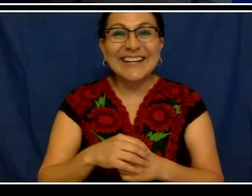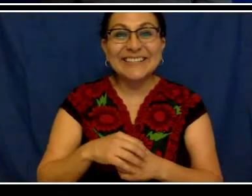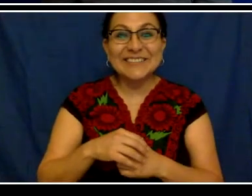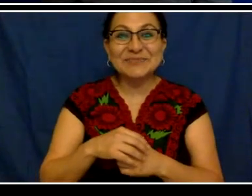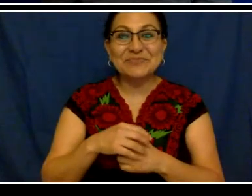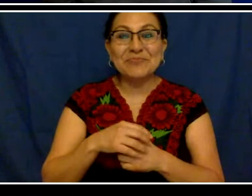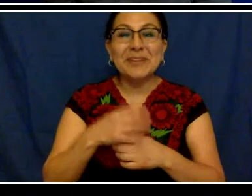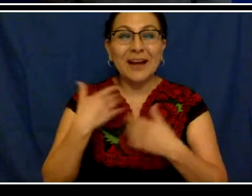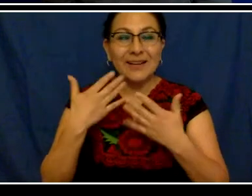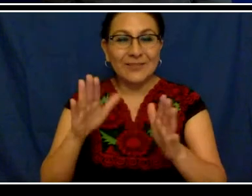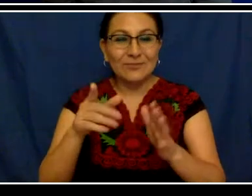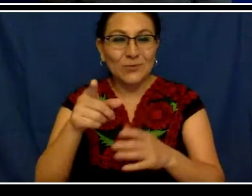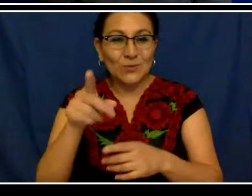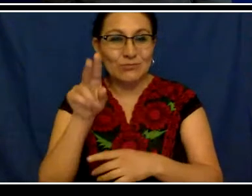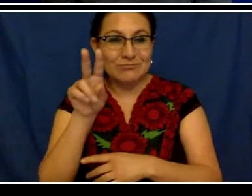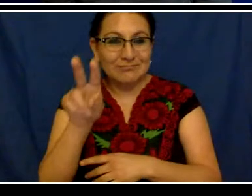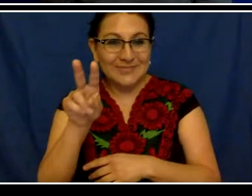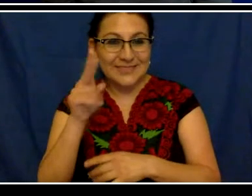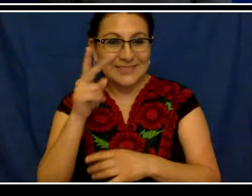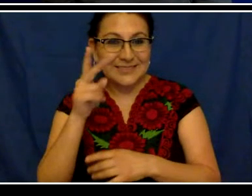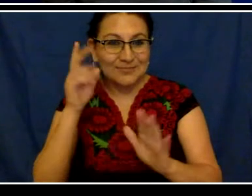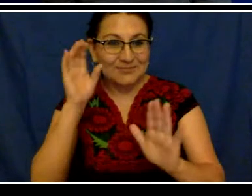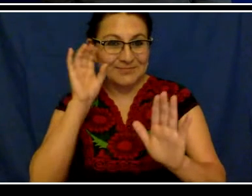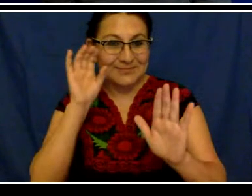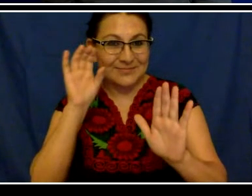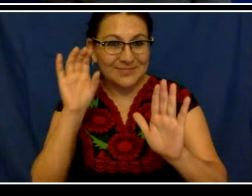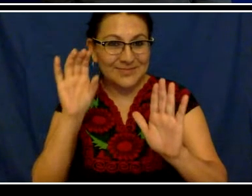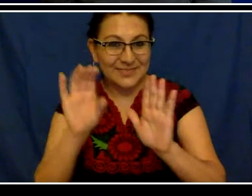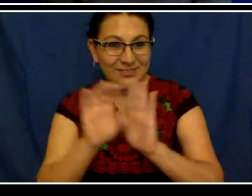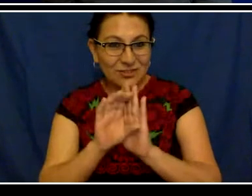Oh, okay, here we go with our new slide.